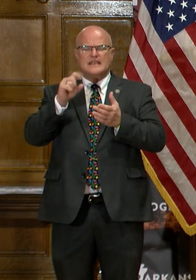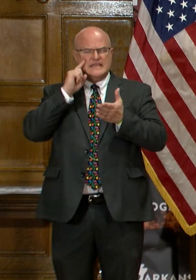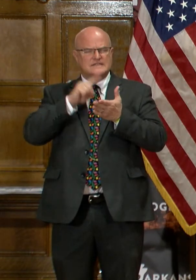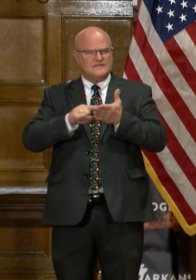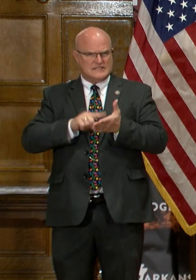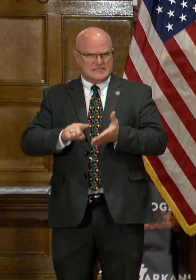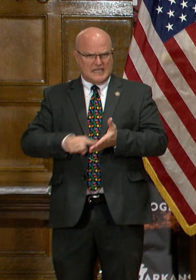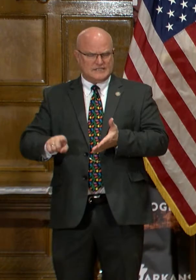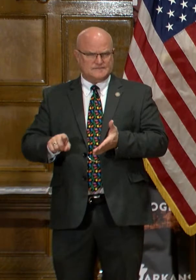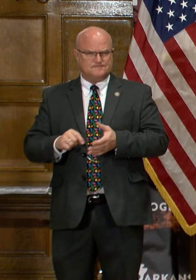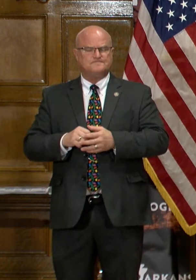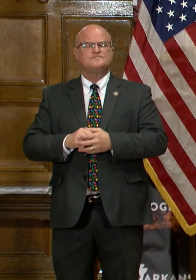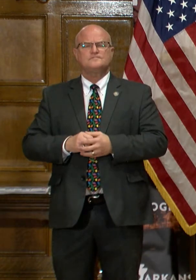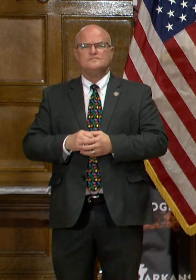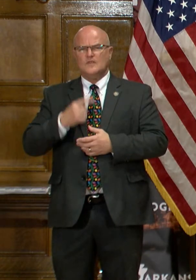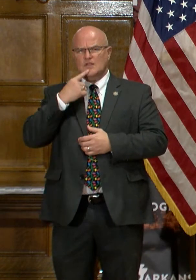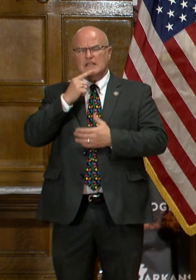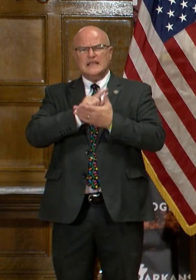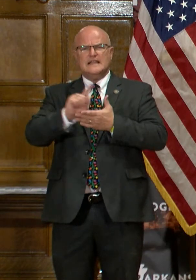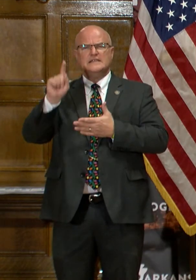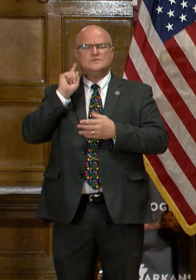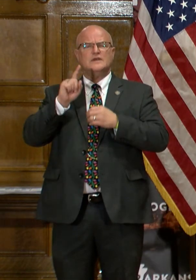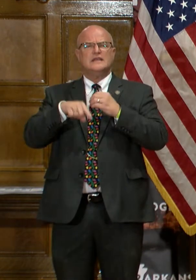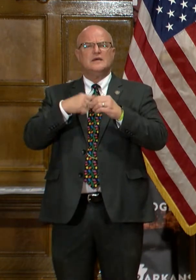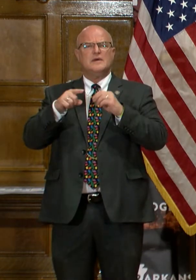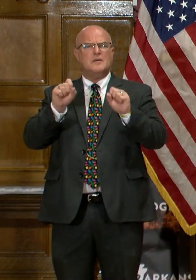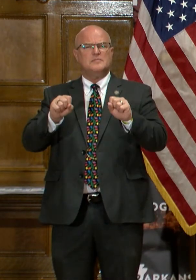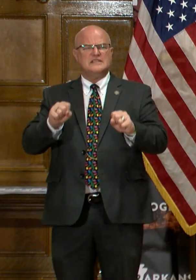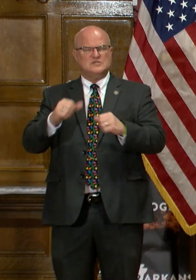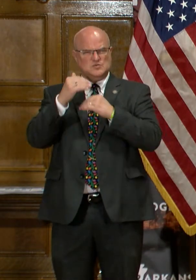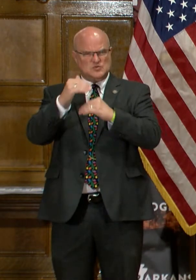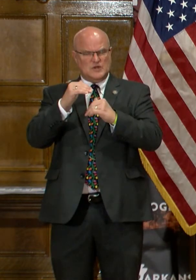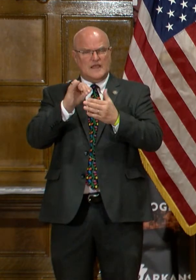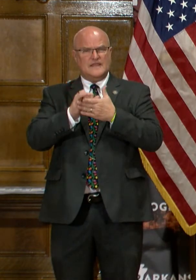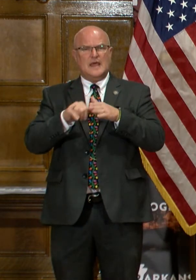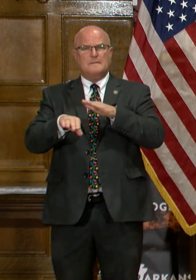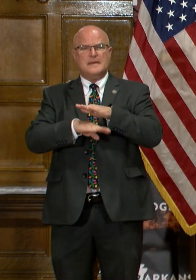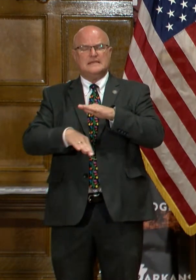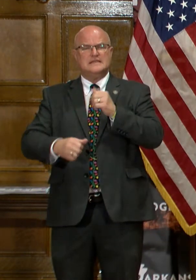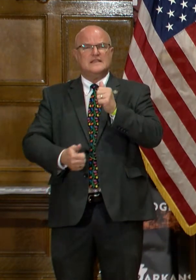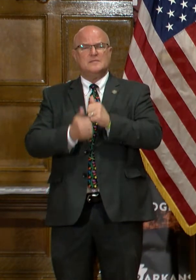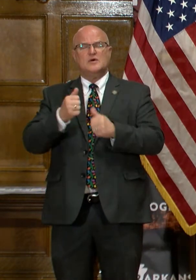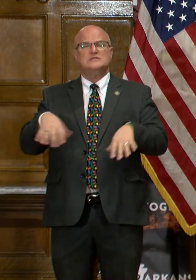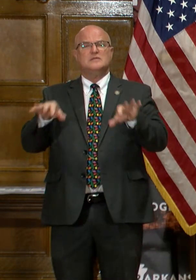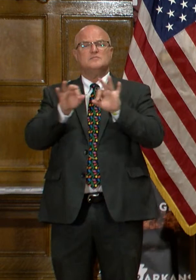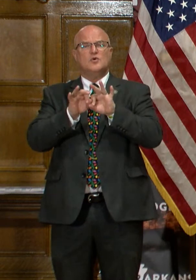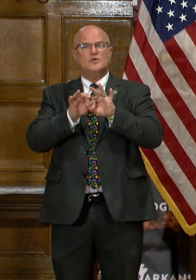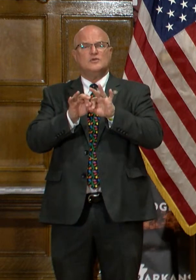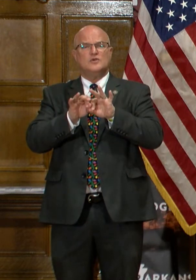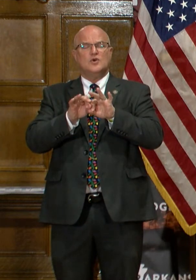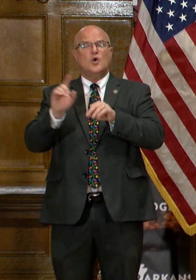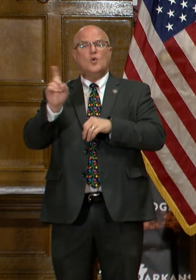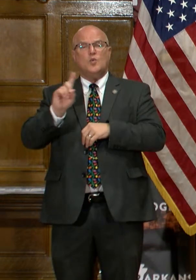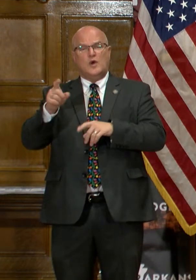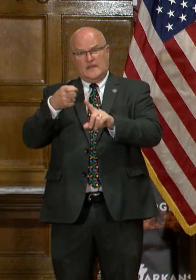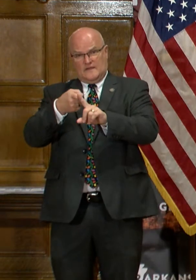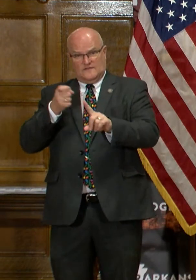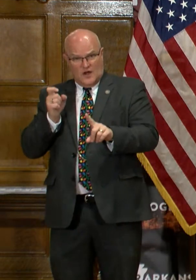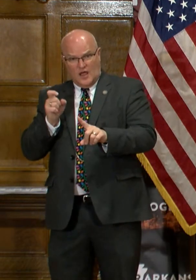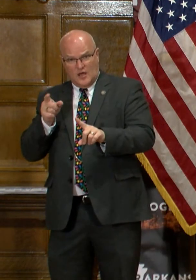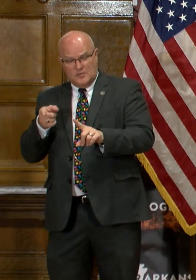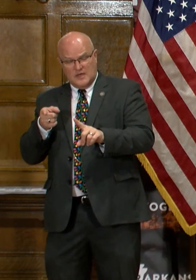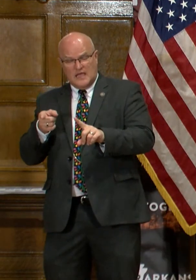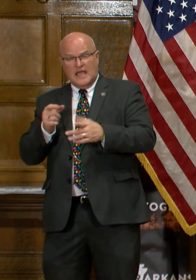investigations. You said last week regarding potential restrictions that basically the most important question is where the cases are coming from, and